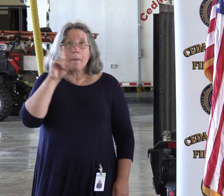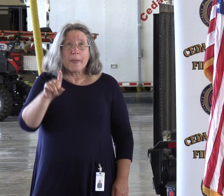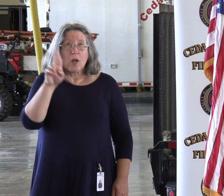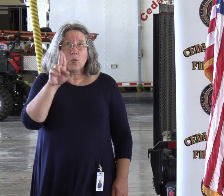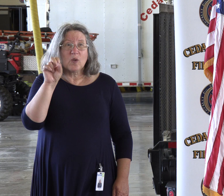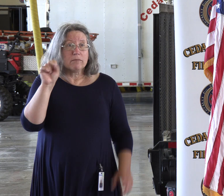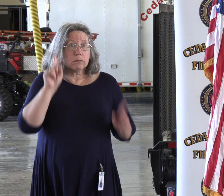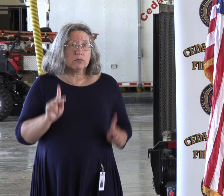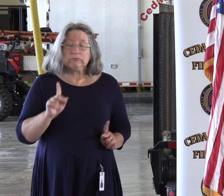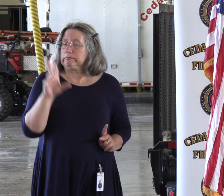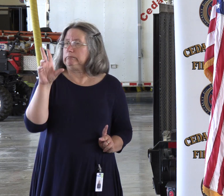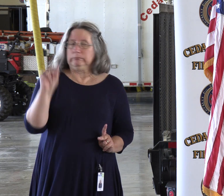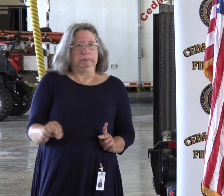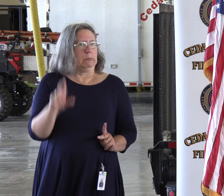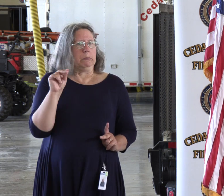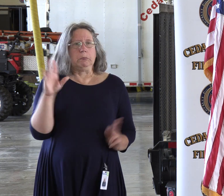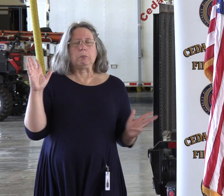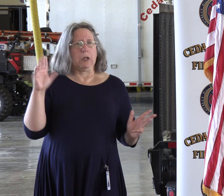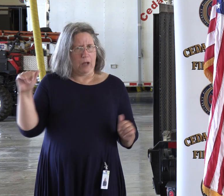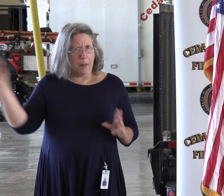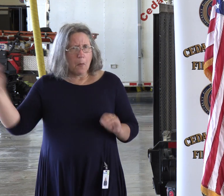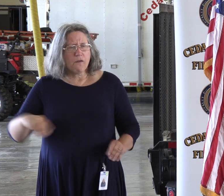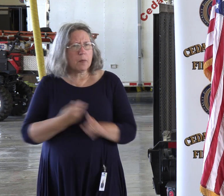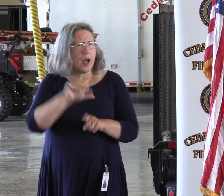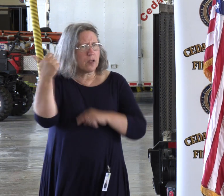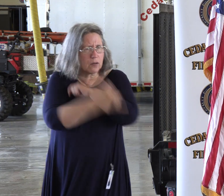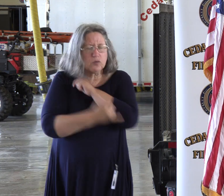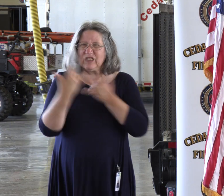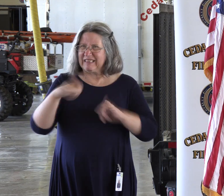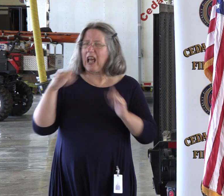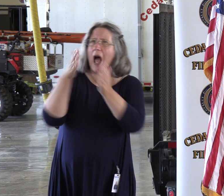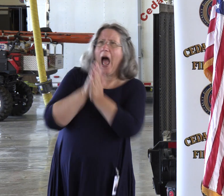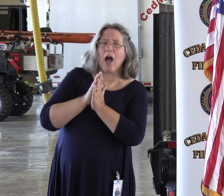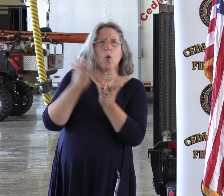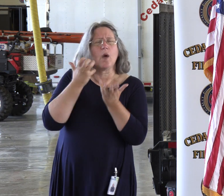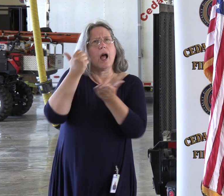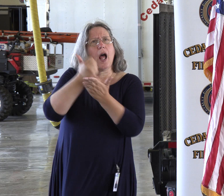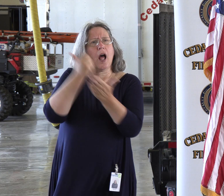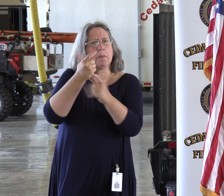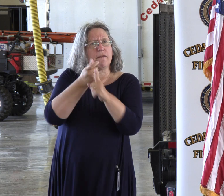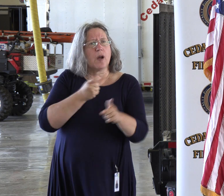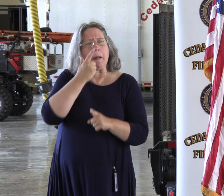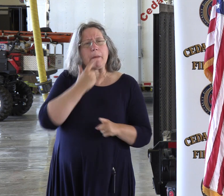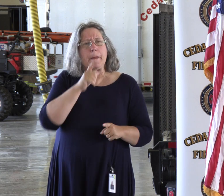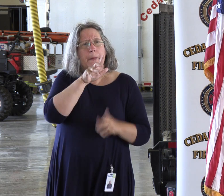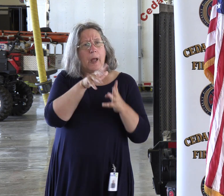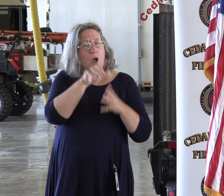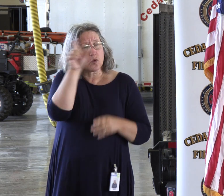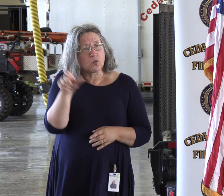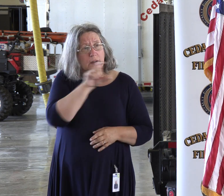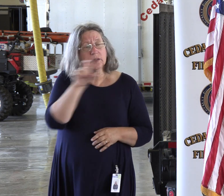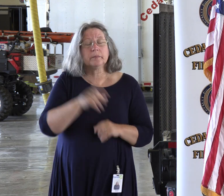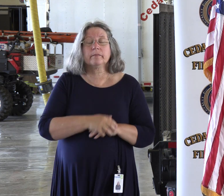receive financial assistance or other services from the Red Cross. I've also been asked to announce